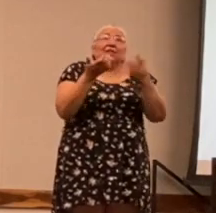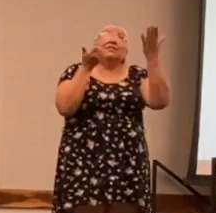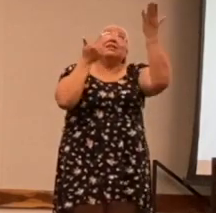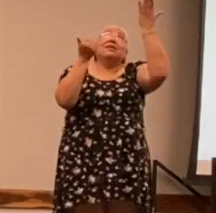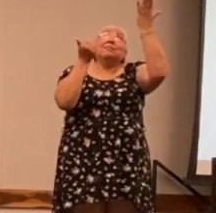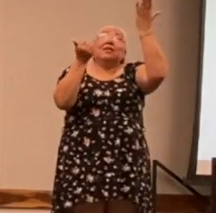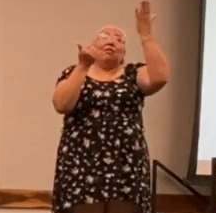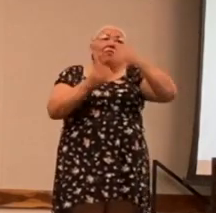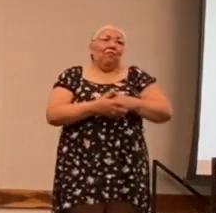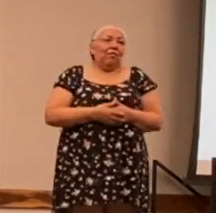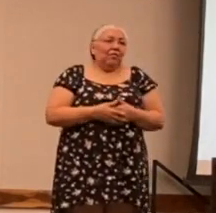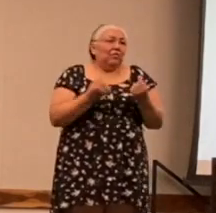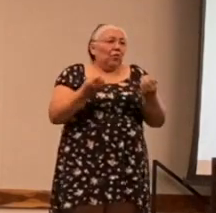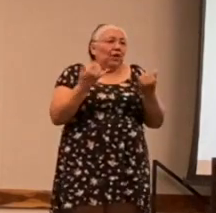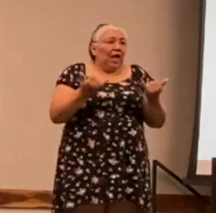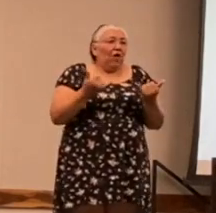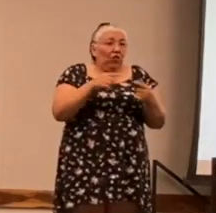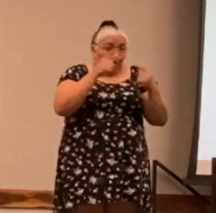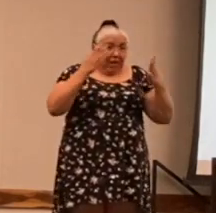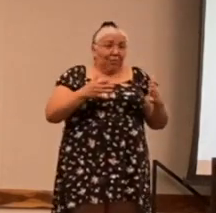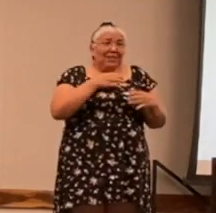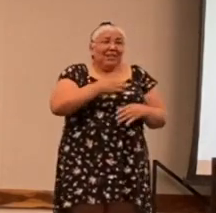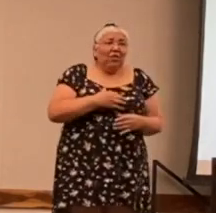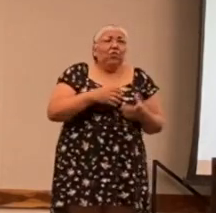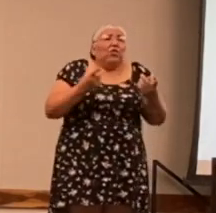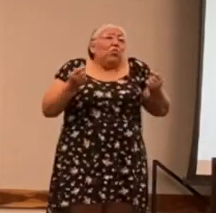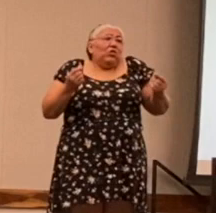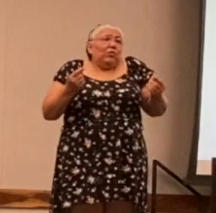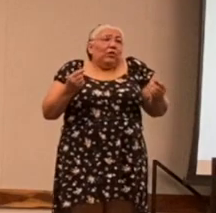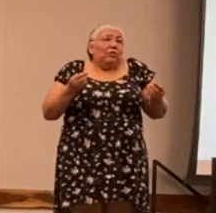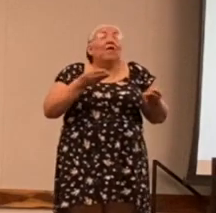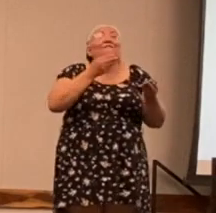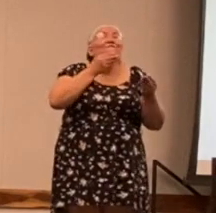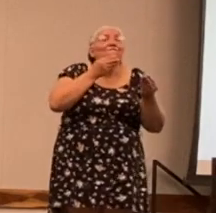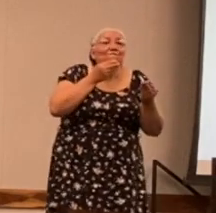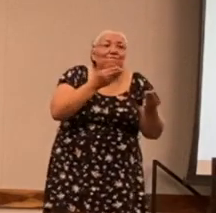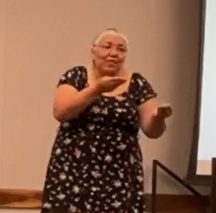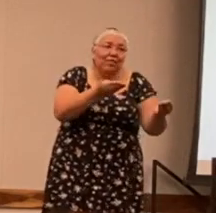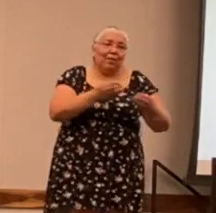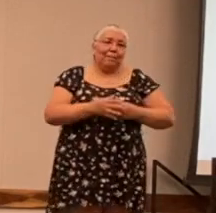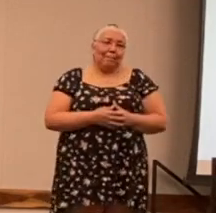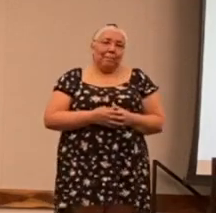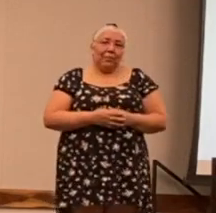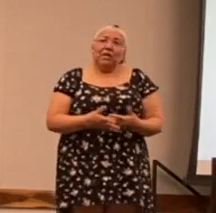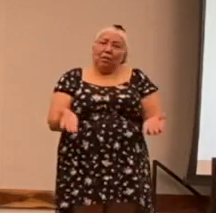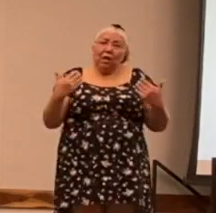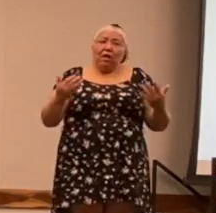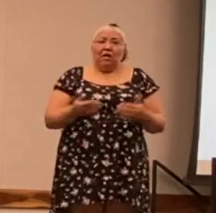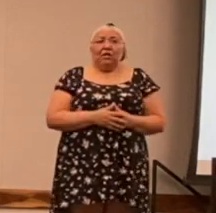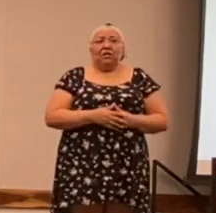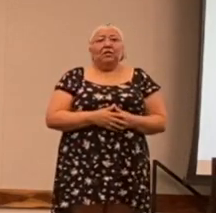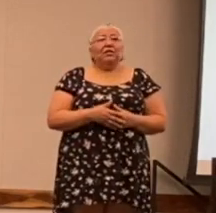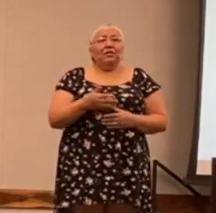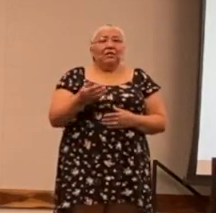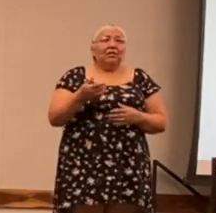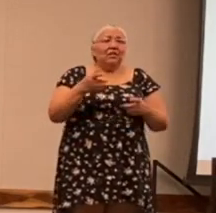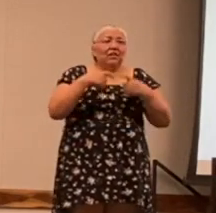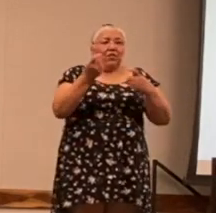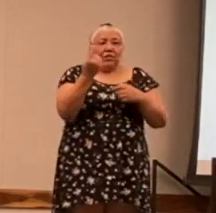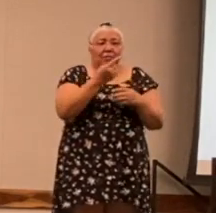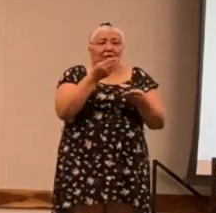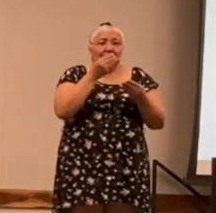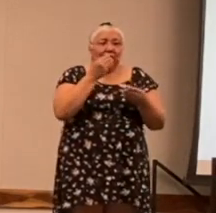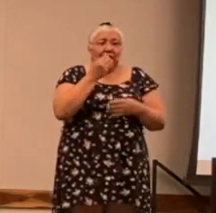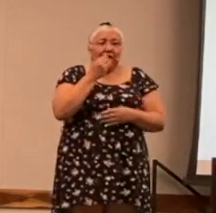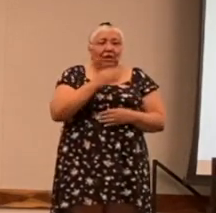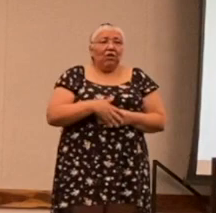does. So when your enemy is hungry, what should we do? Feed them. Come on, man. Let me get you some meat. If your enemy